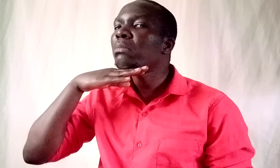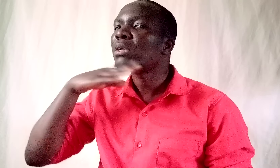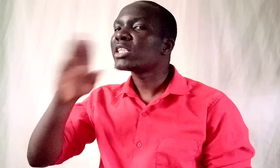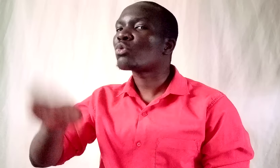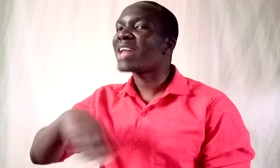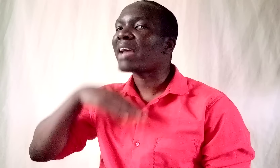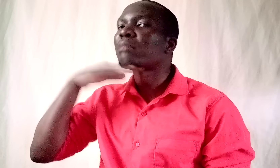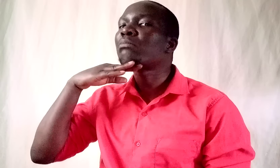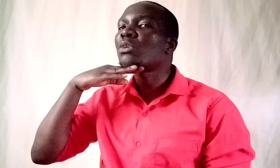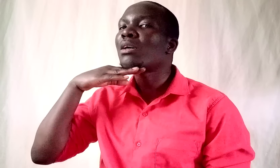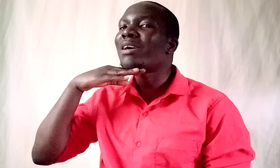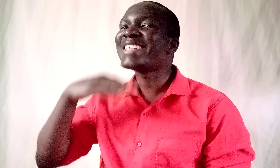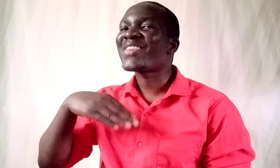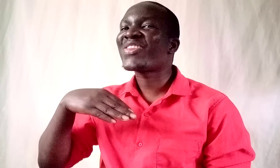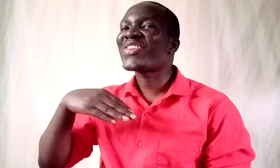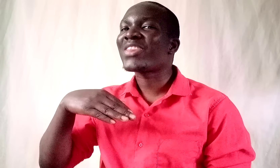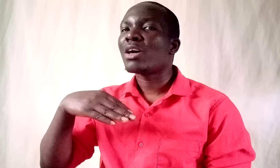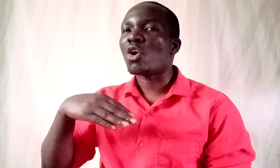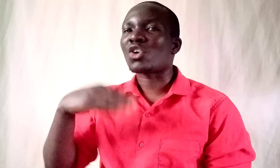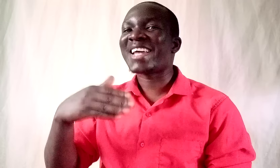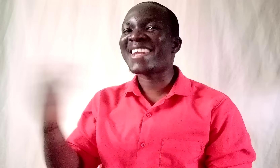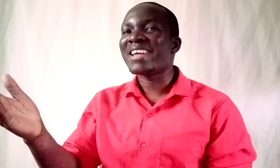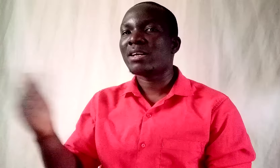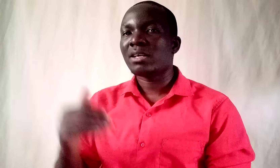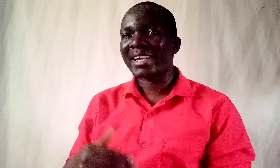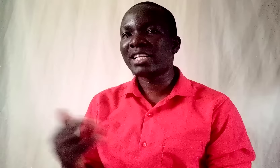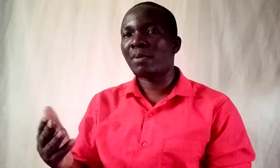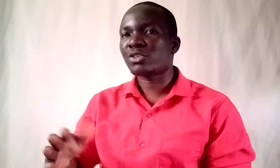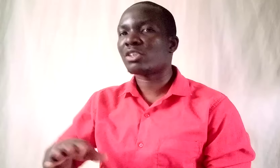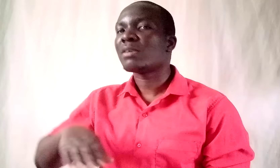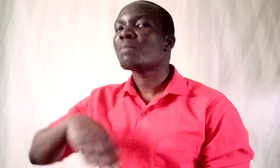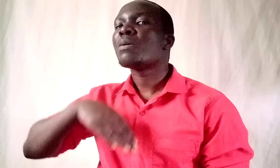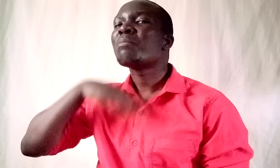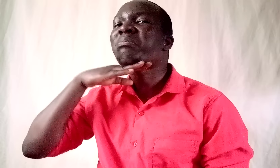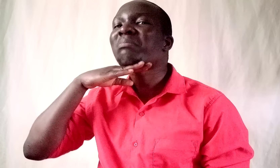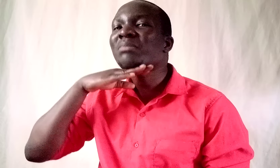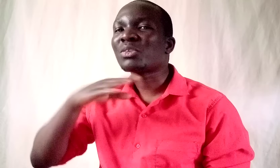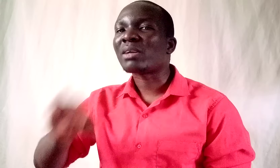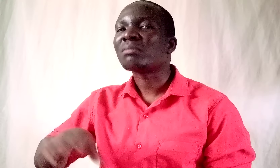This is to die. Death or dead. A dead person. This one.